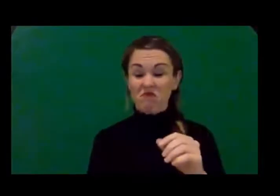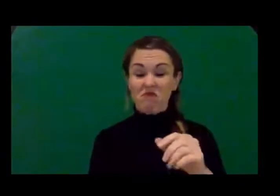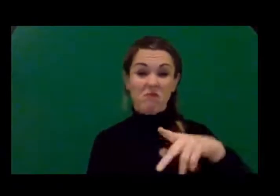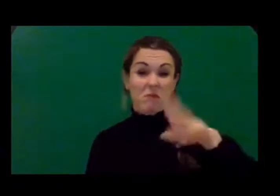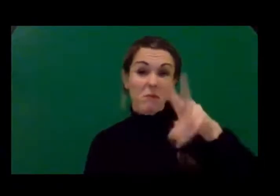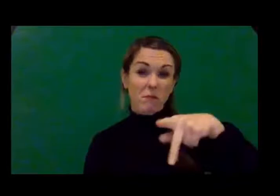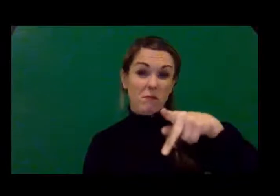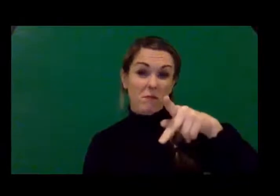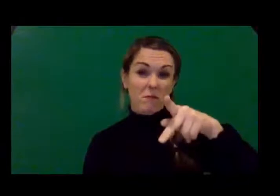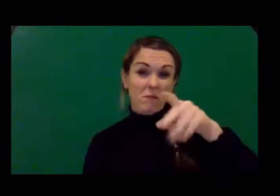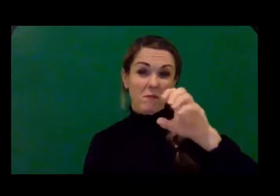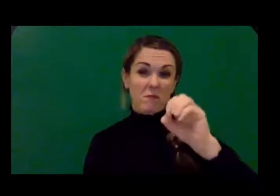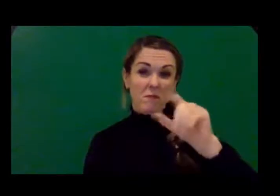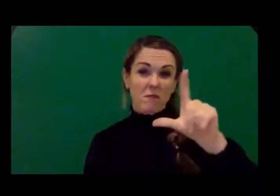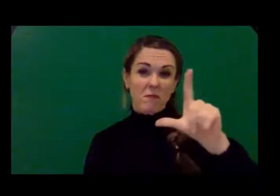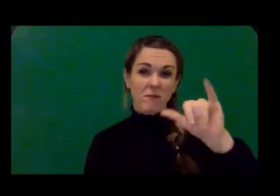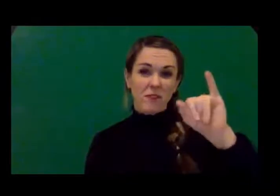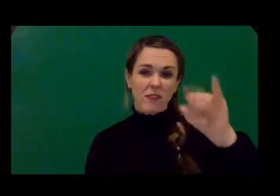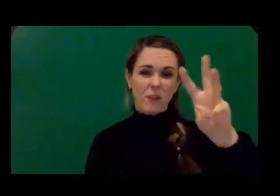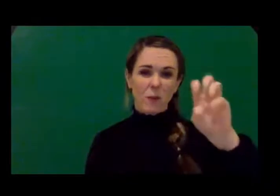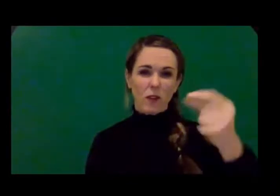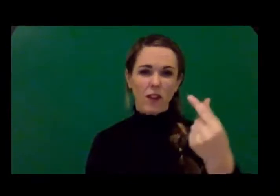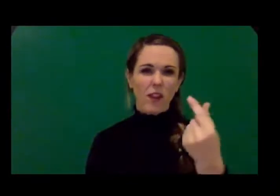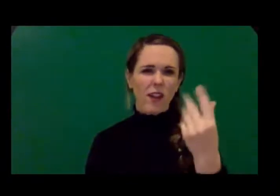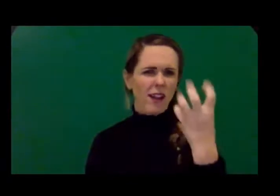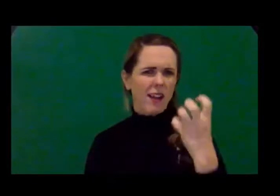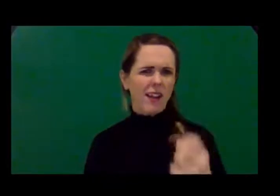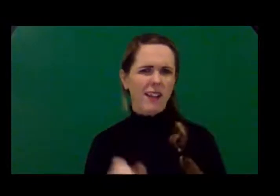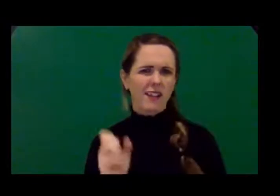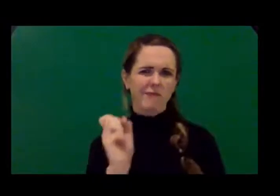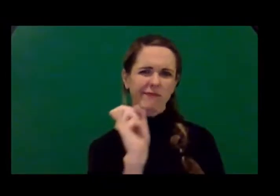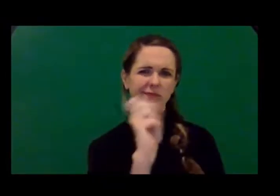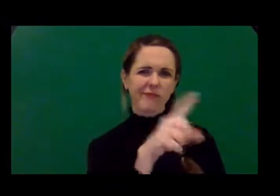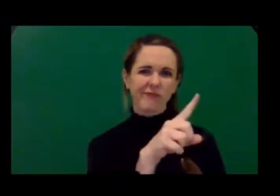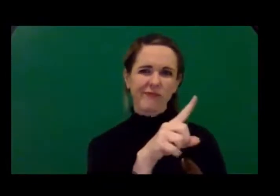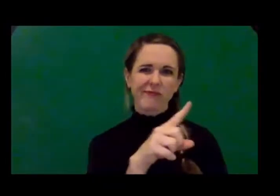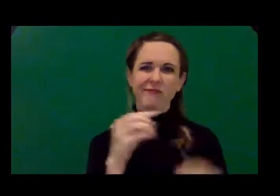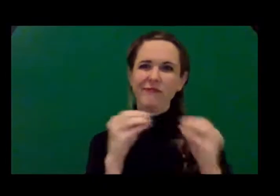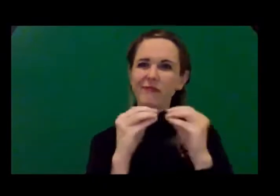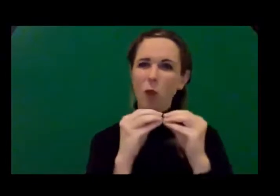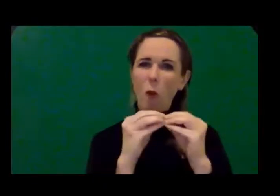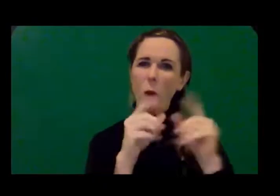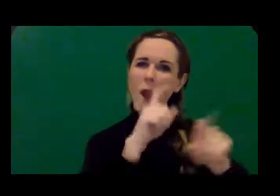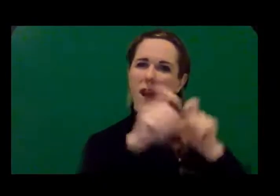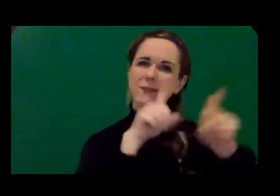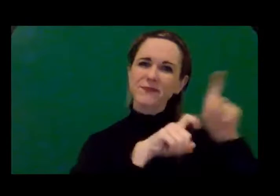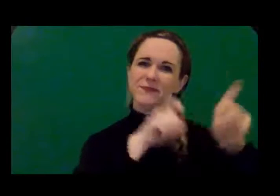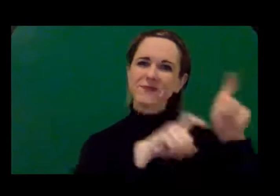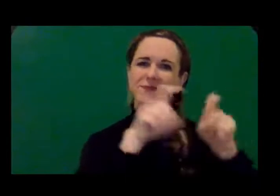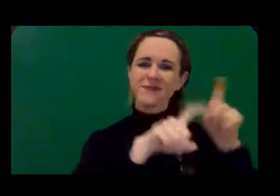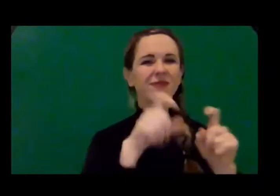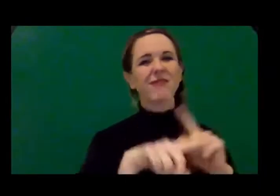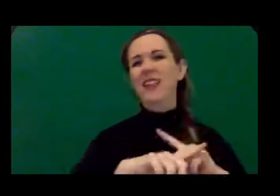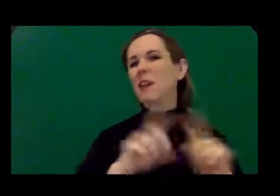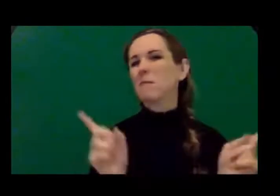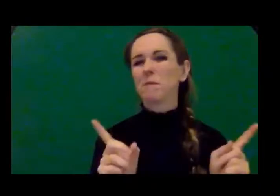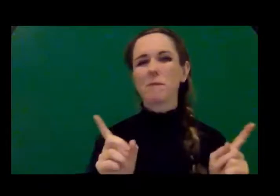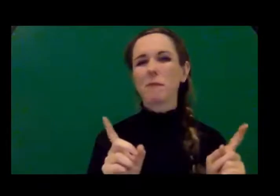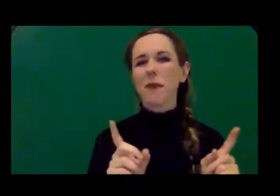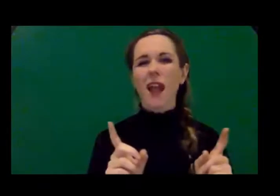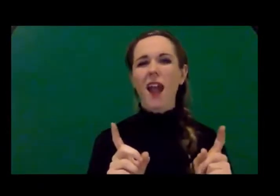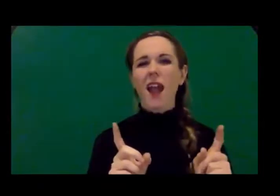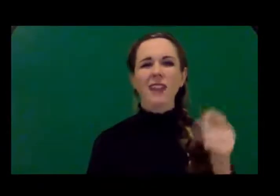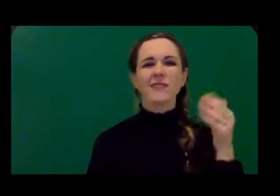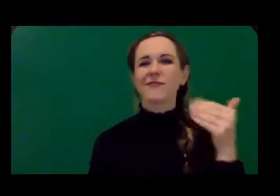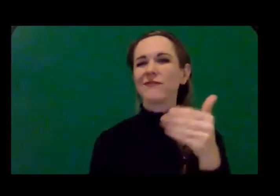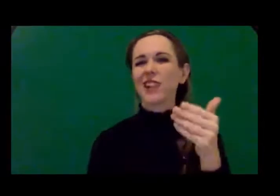The polliwog wanted to ask more questions, lots and lots of questions, but the fish just went off